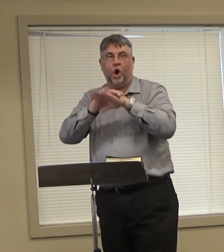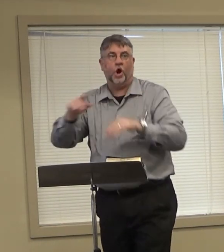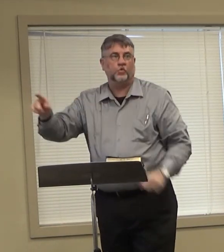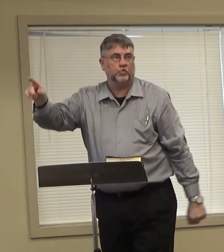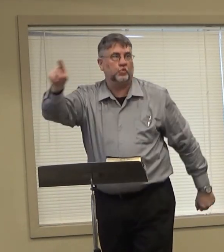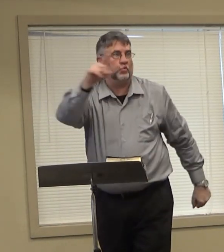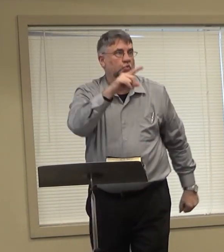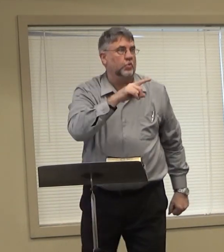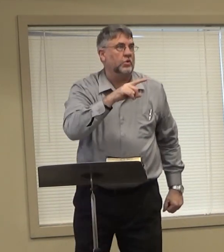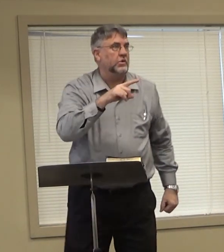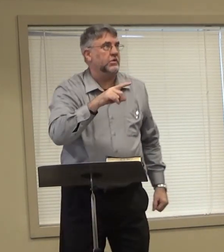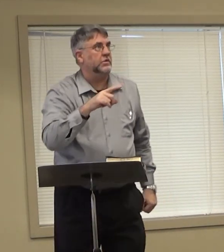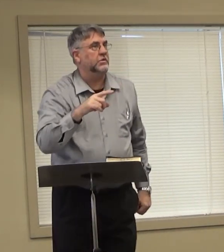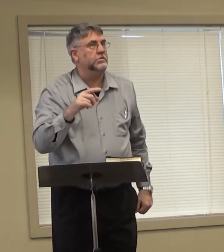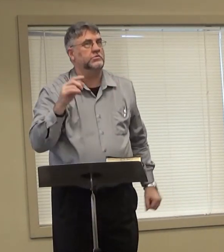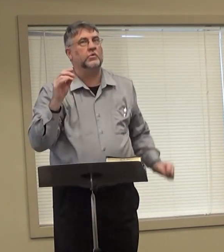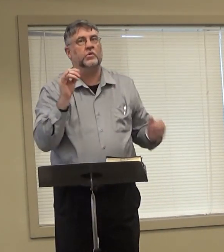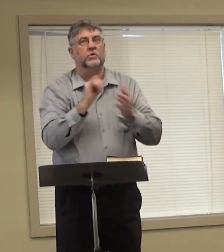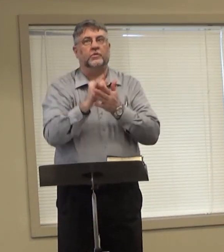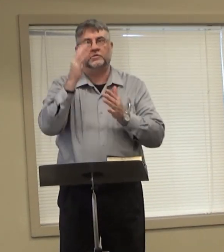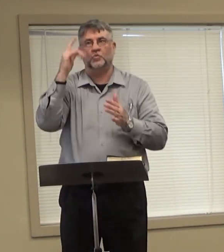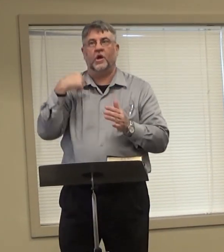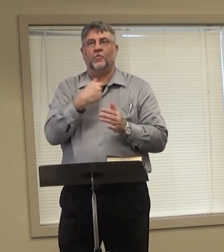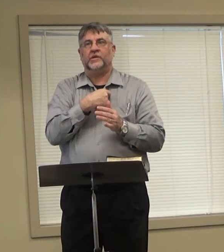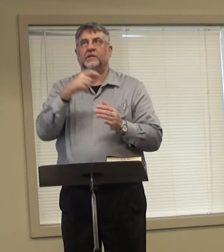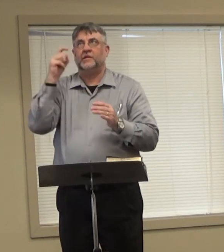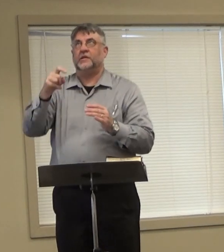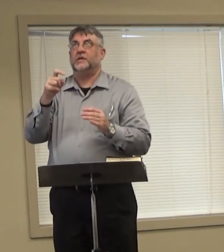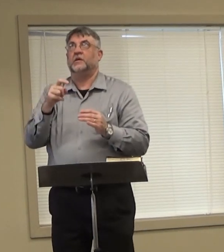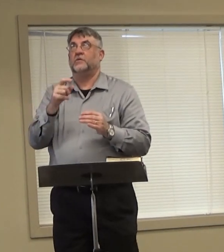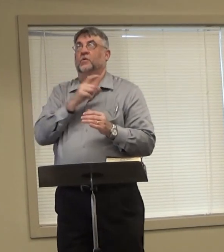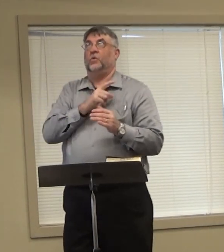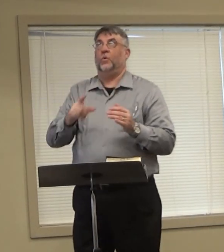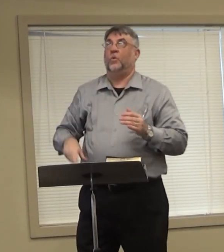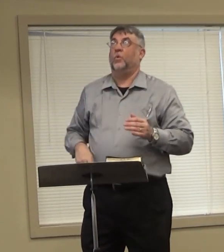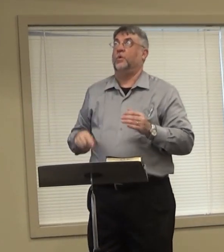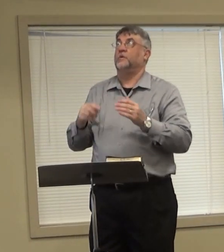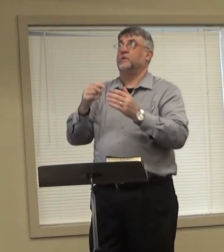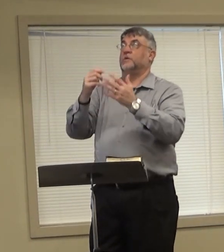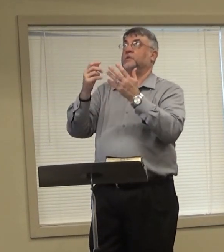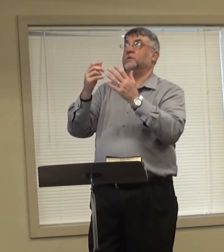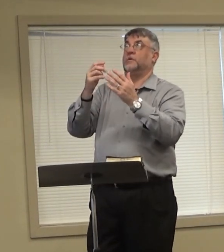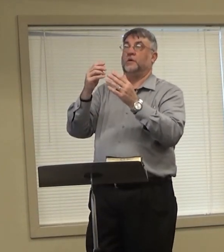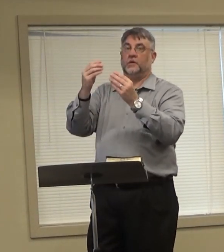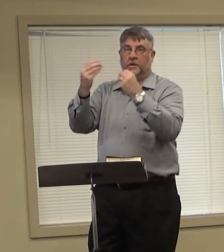we begin to notice the glory of God. And I can see the glory of God in you.